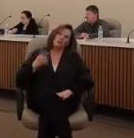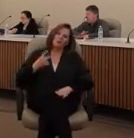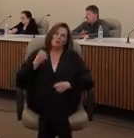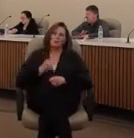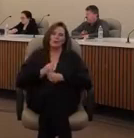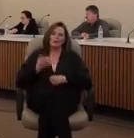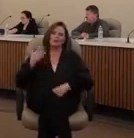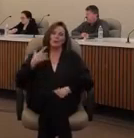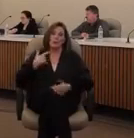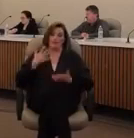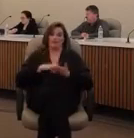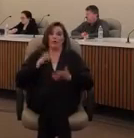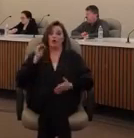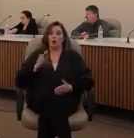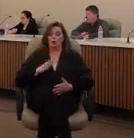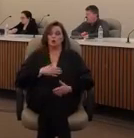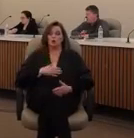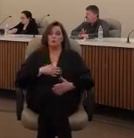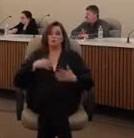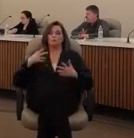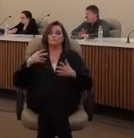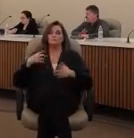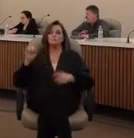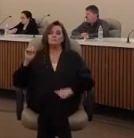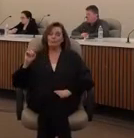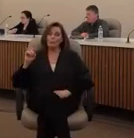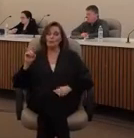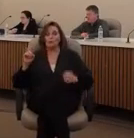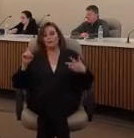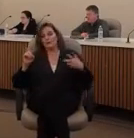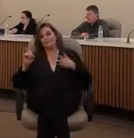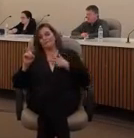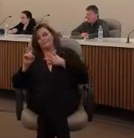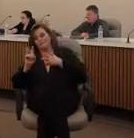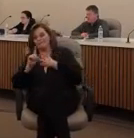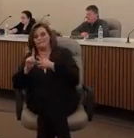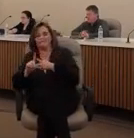and he was clipped by a delivery truck. So